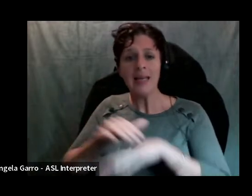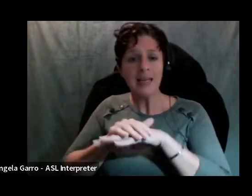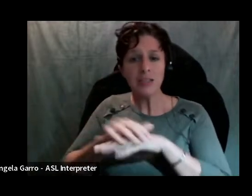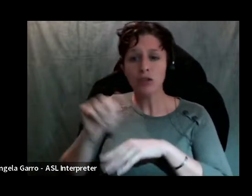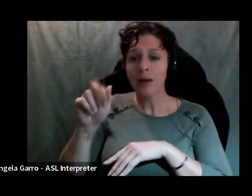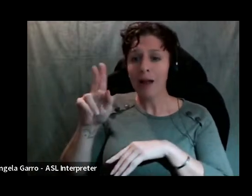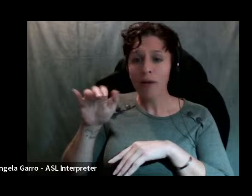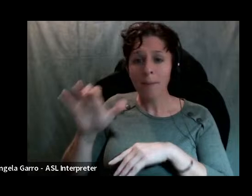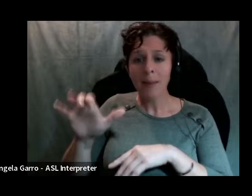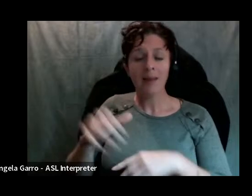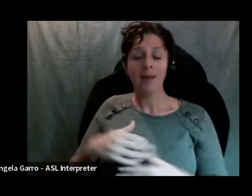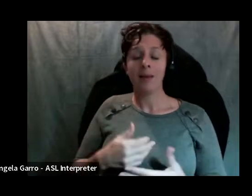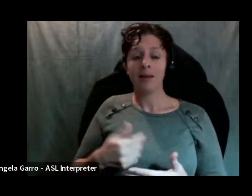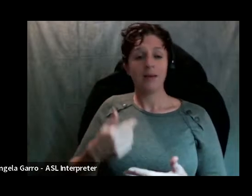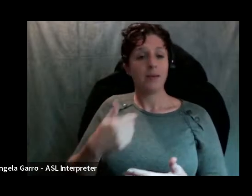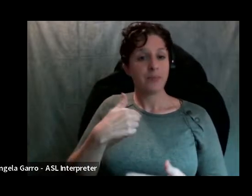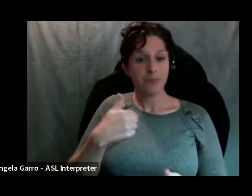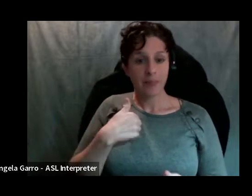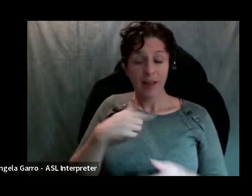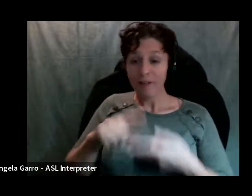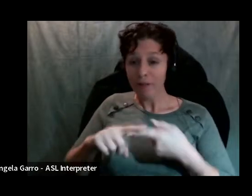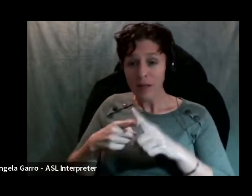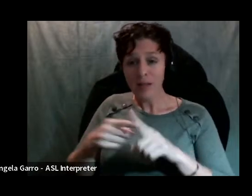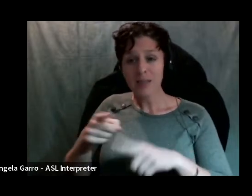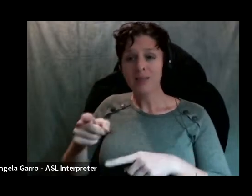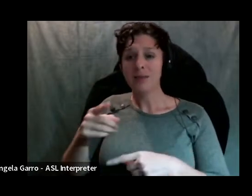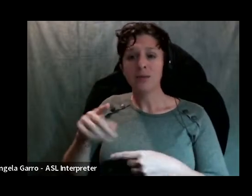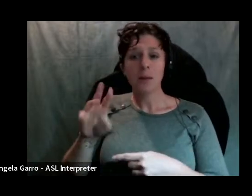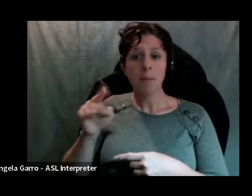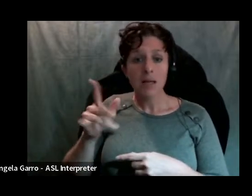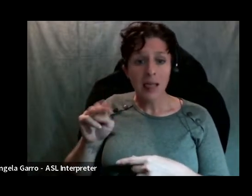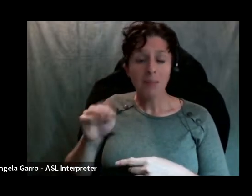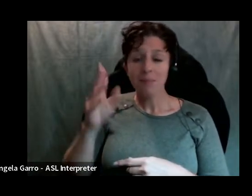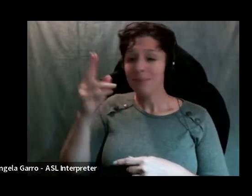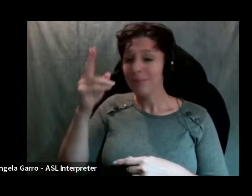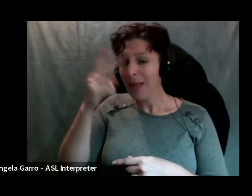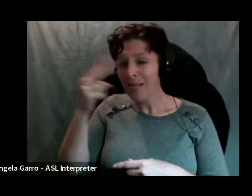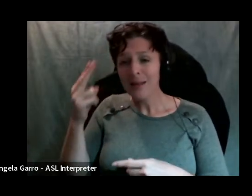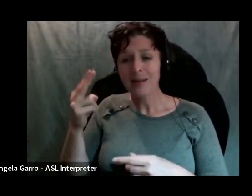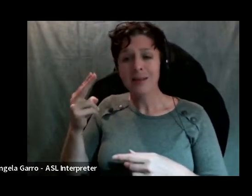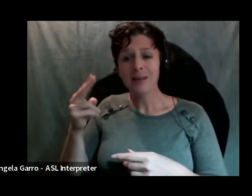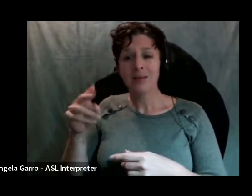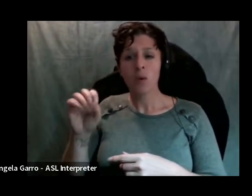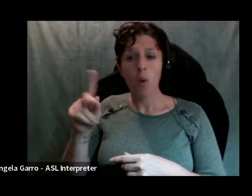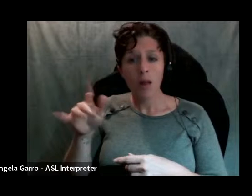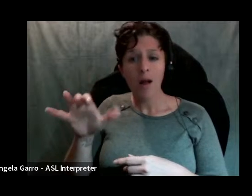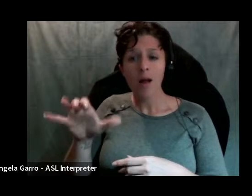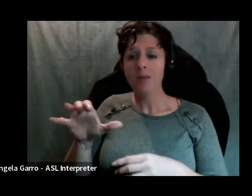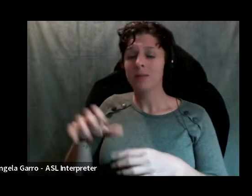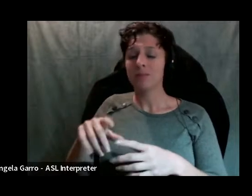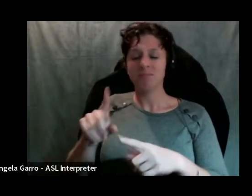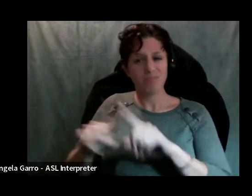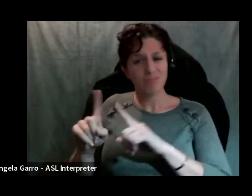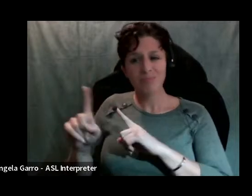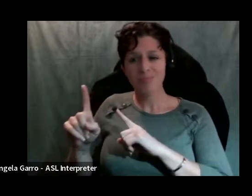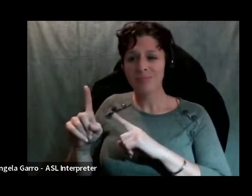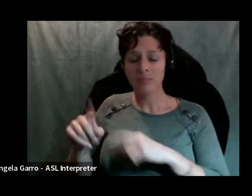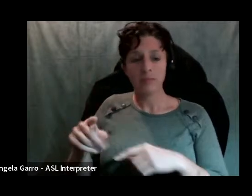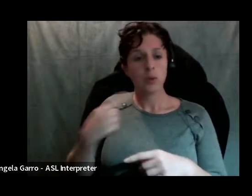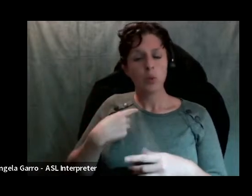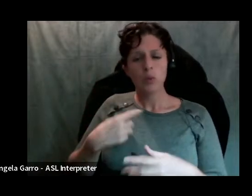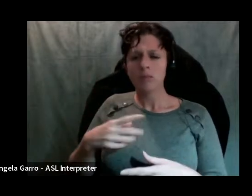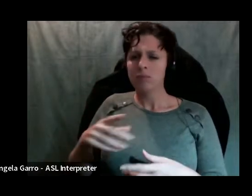friends which were Muslims, Catholic, Orthodox, you name it. We embraced differences while engaging